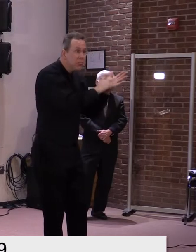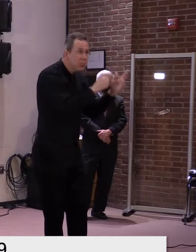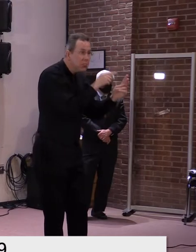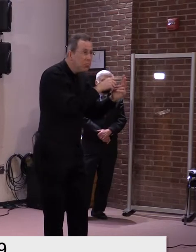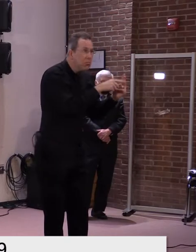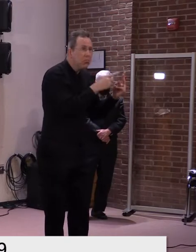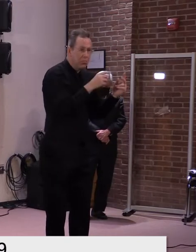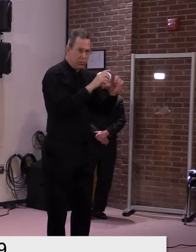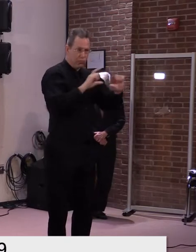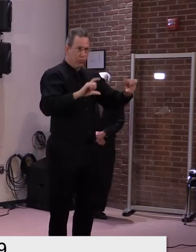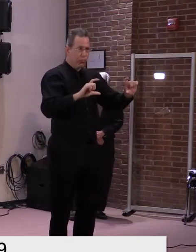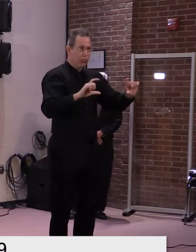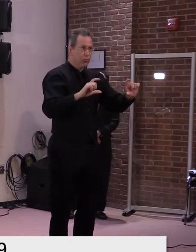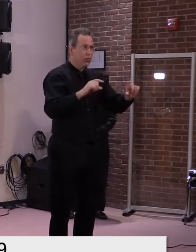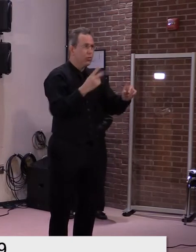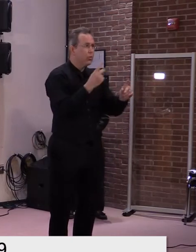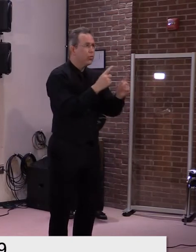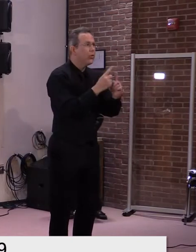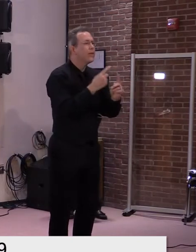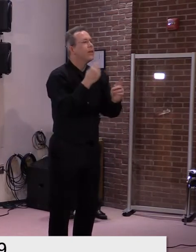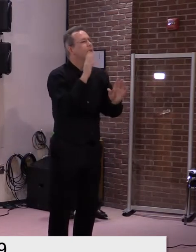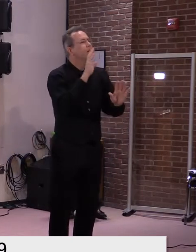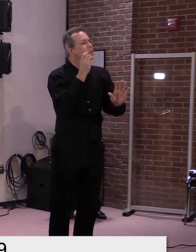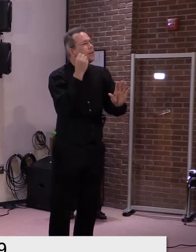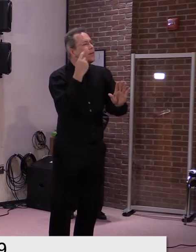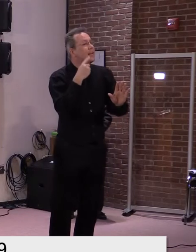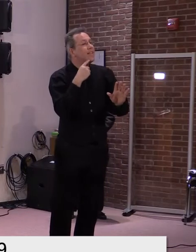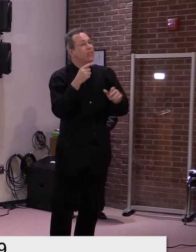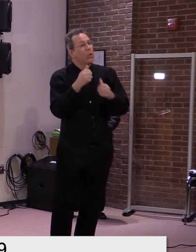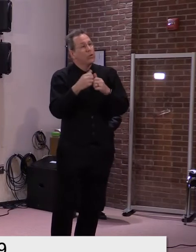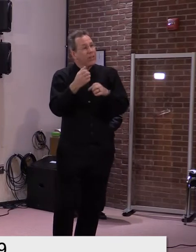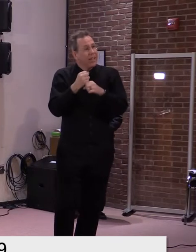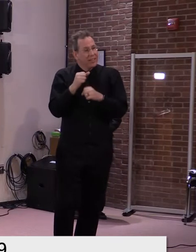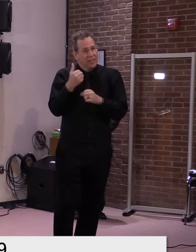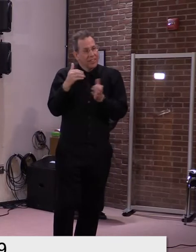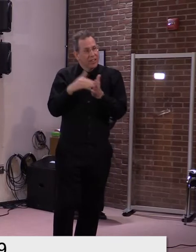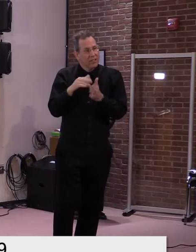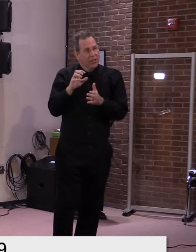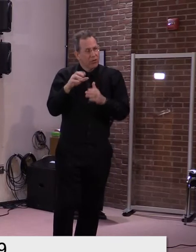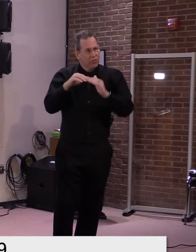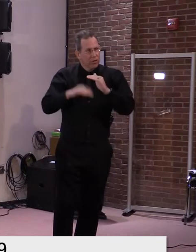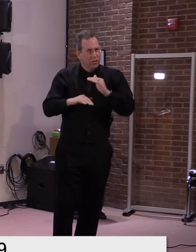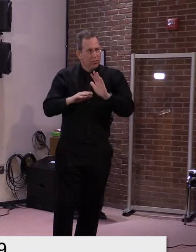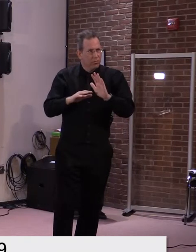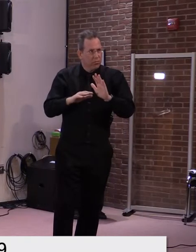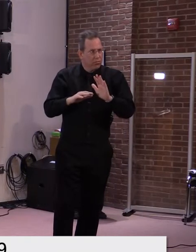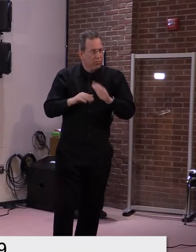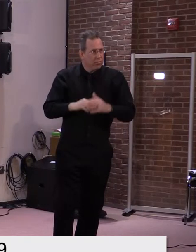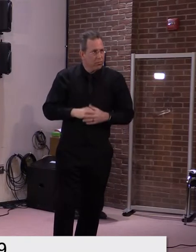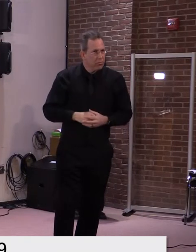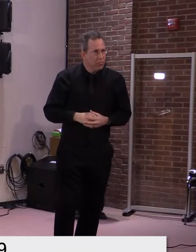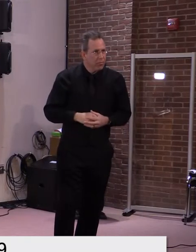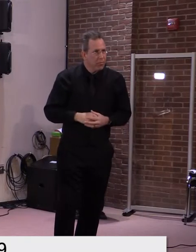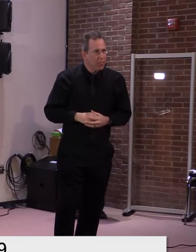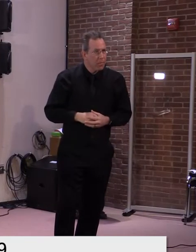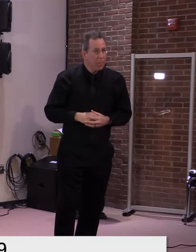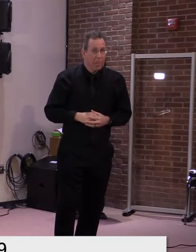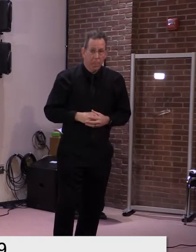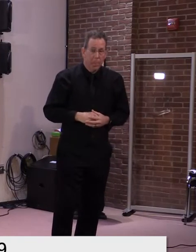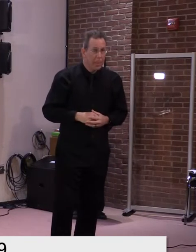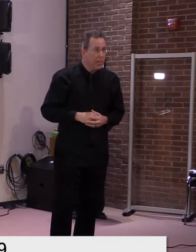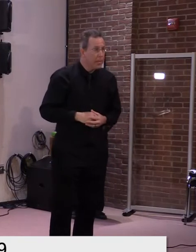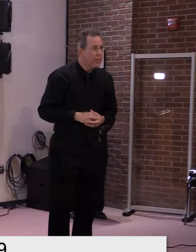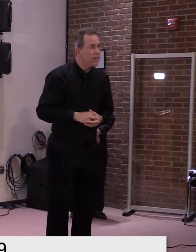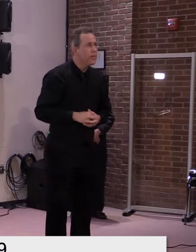$10,200 in unemployment compensation. Taxpayers will claim this exemption on their